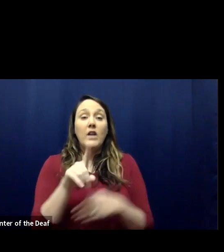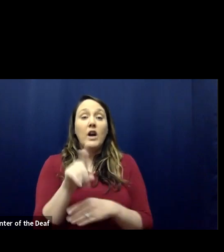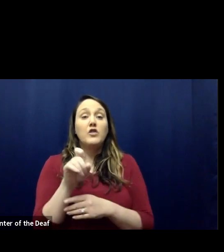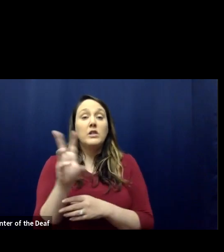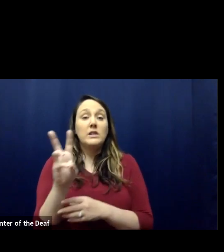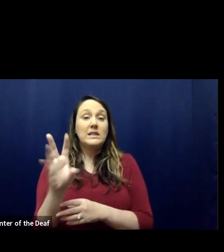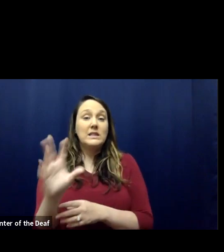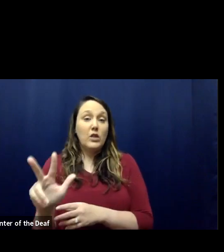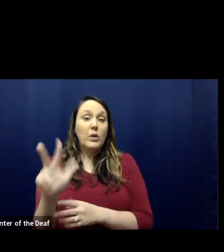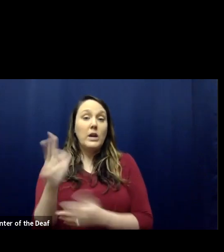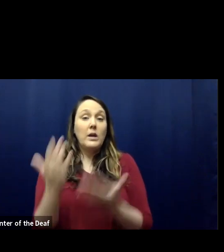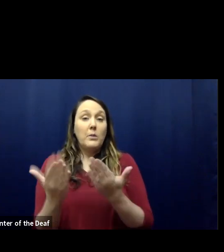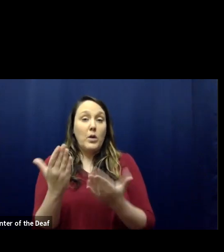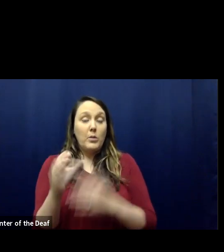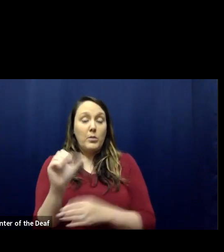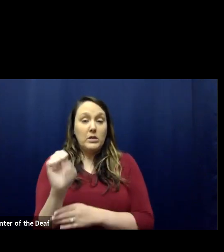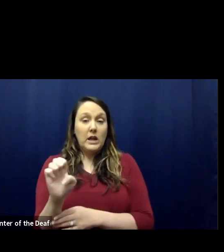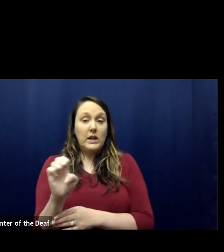cases.